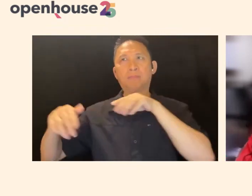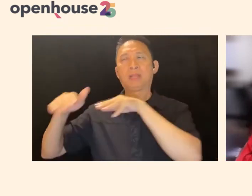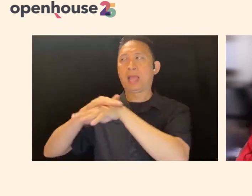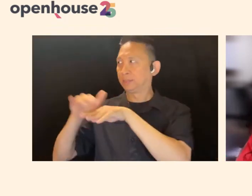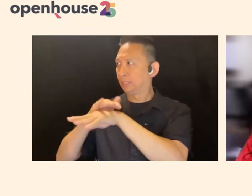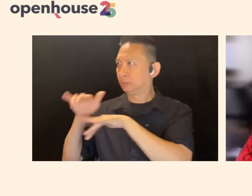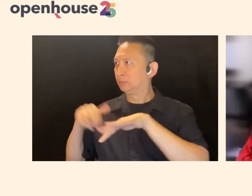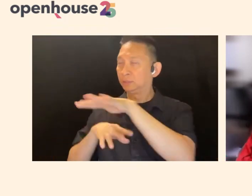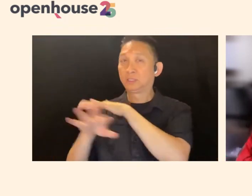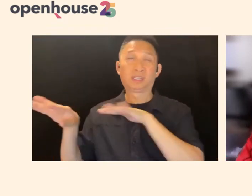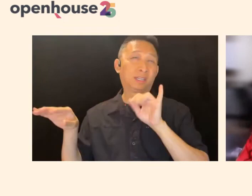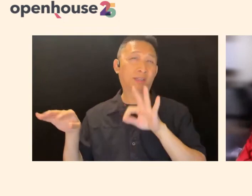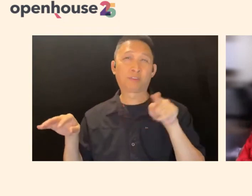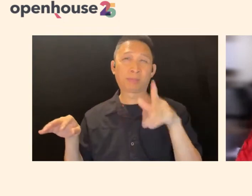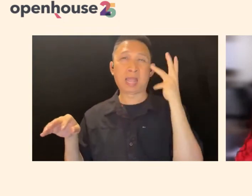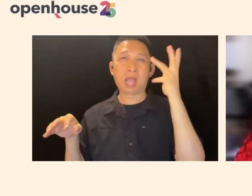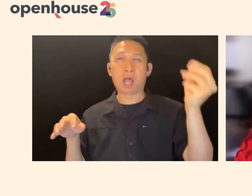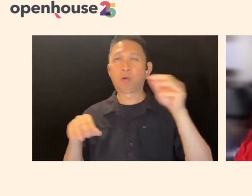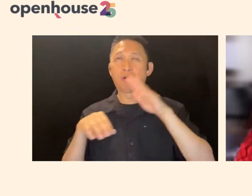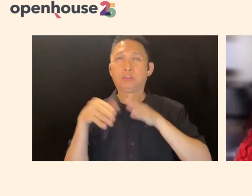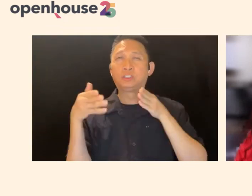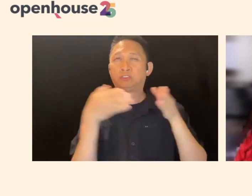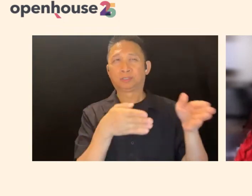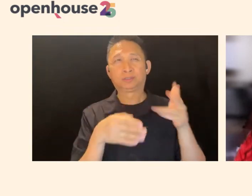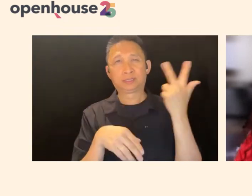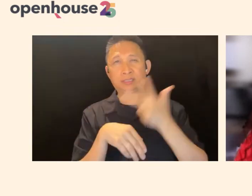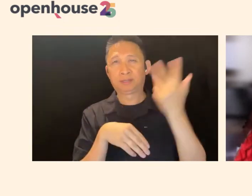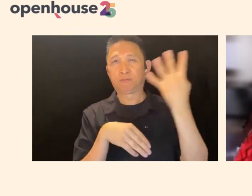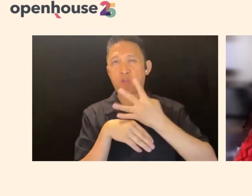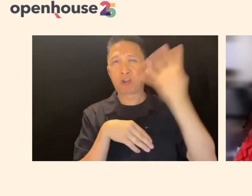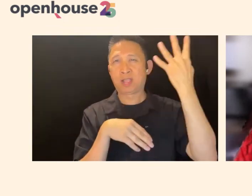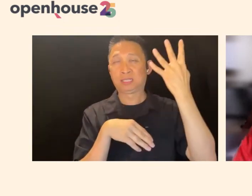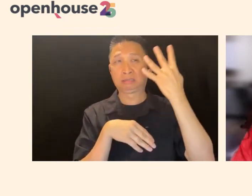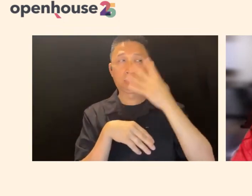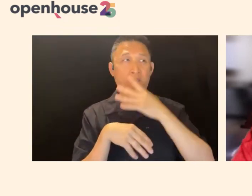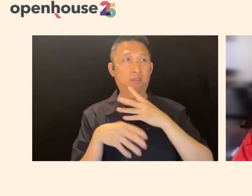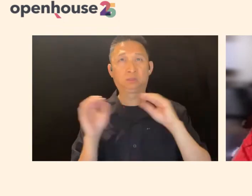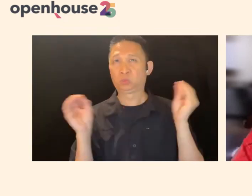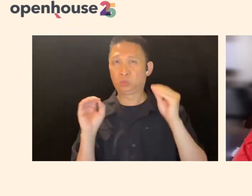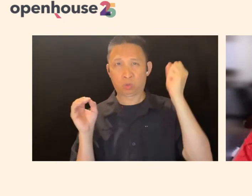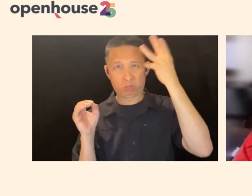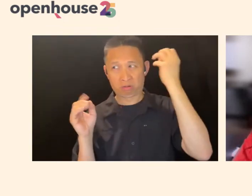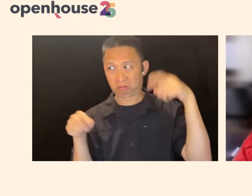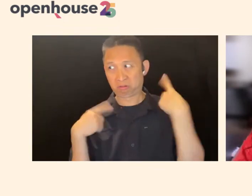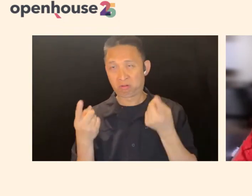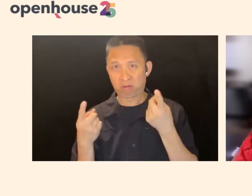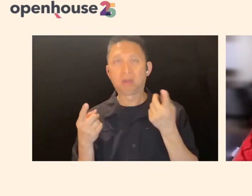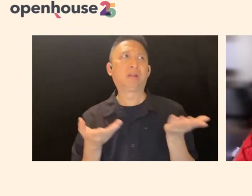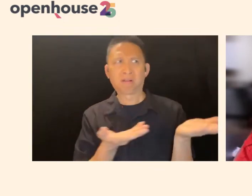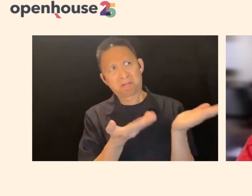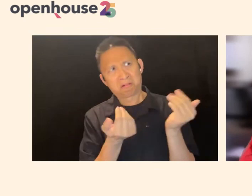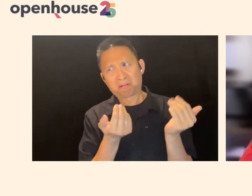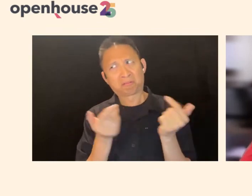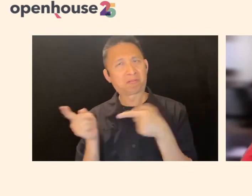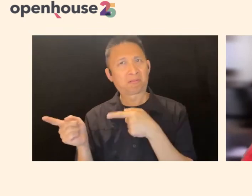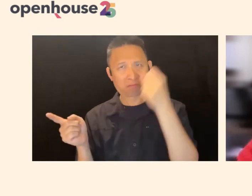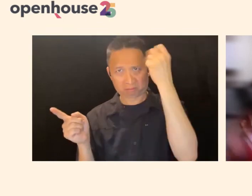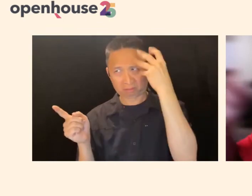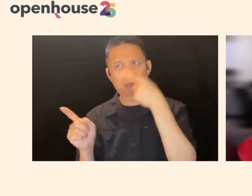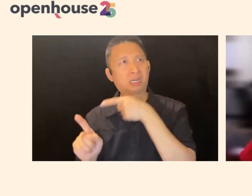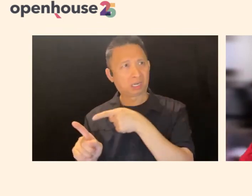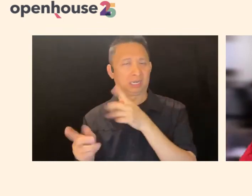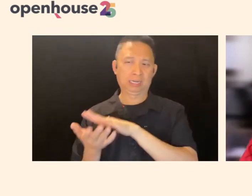have been out on the streets 3 or 4 or 5 nights and not have access to a shower anywhere else. We want you to be able to come in and take a shower here. We want you to be able to